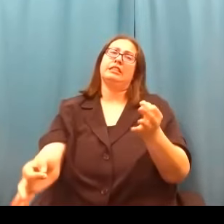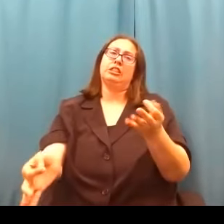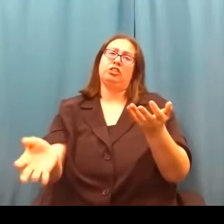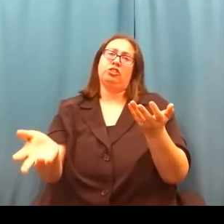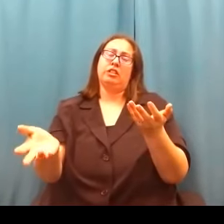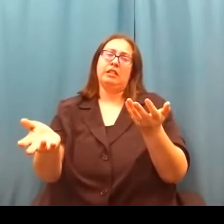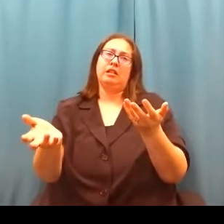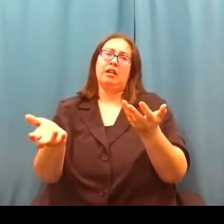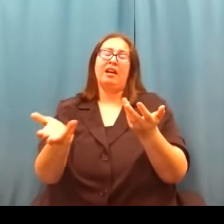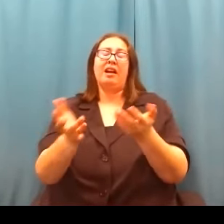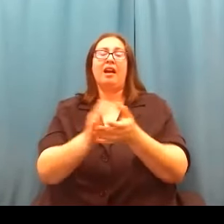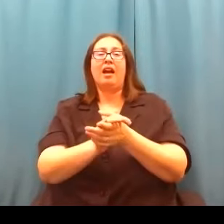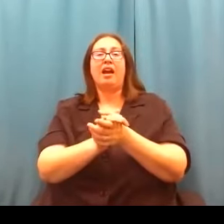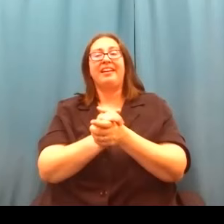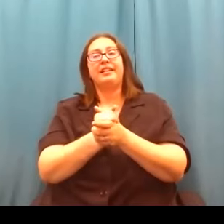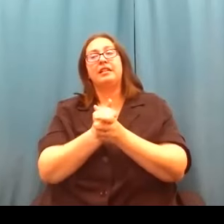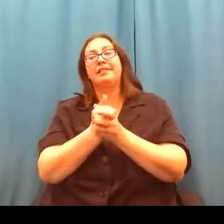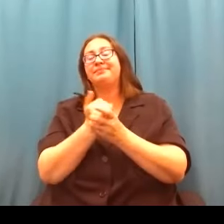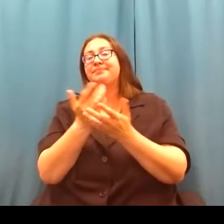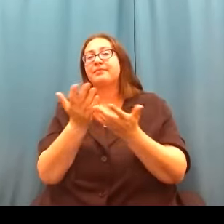the